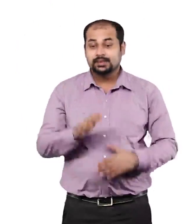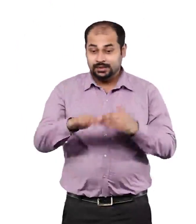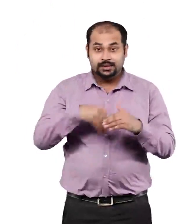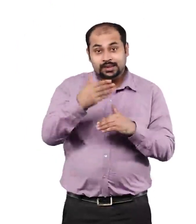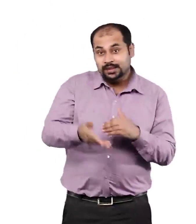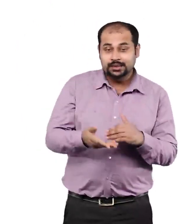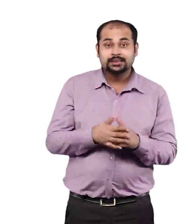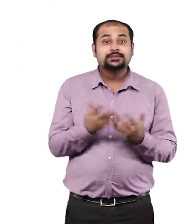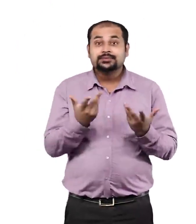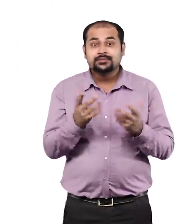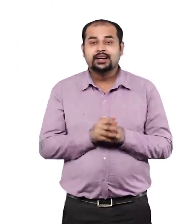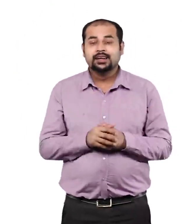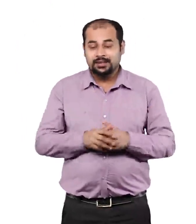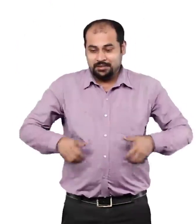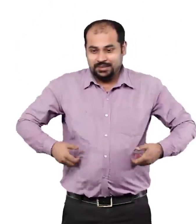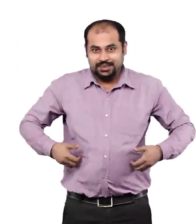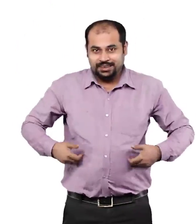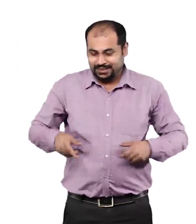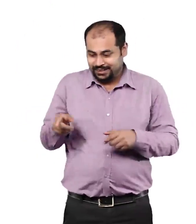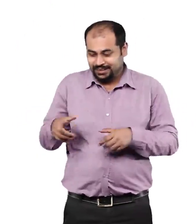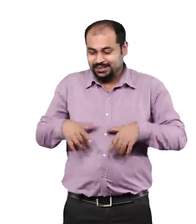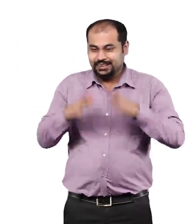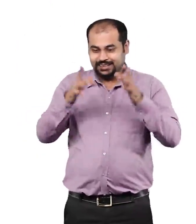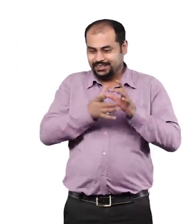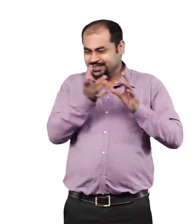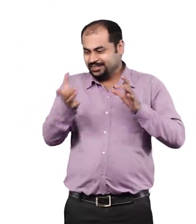Find how far you are from the monkey's nose.